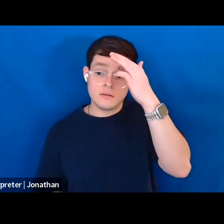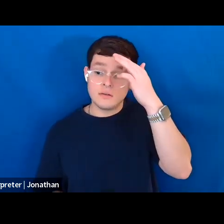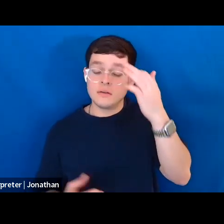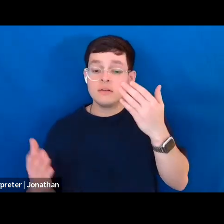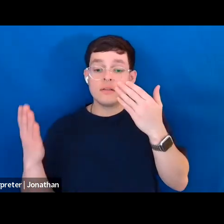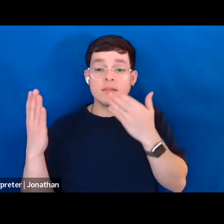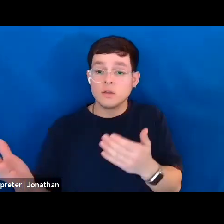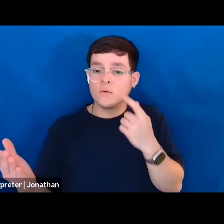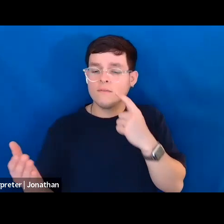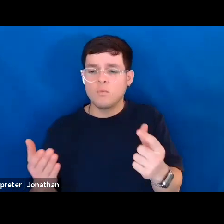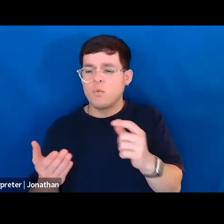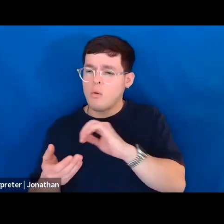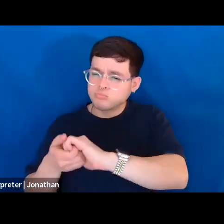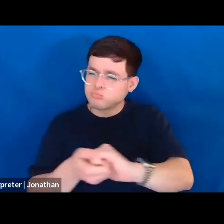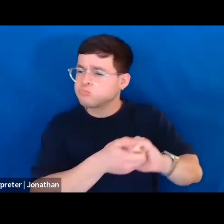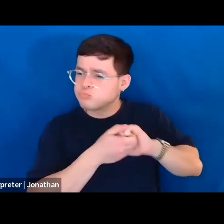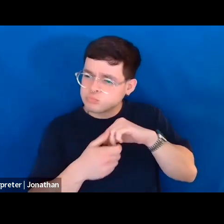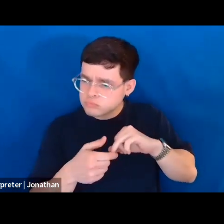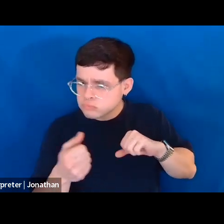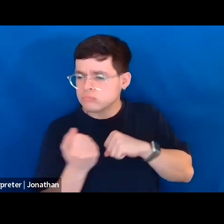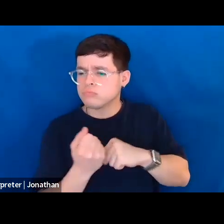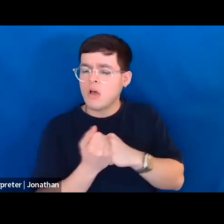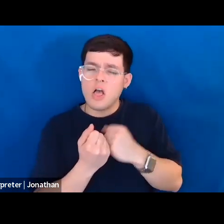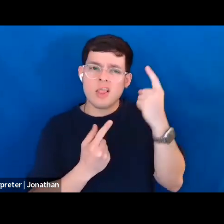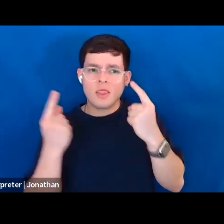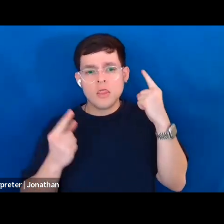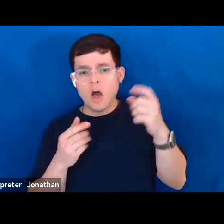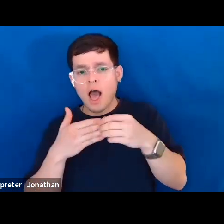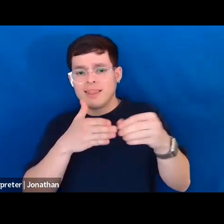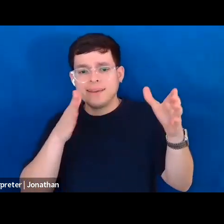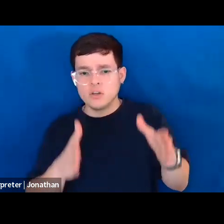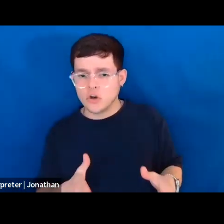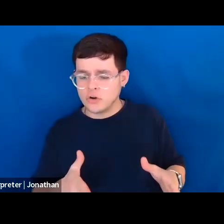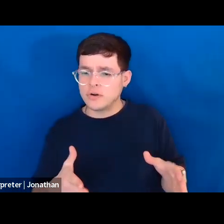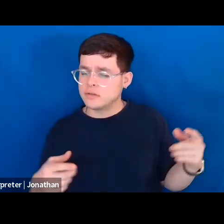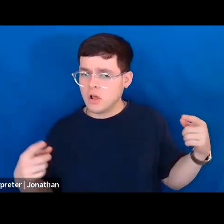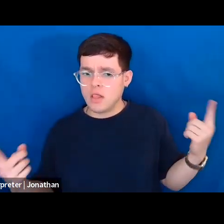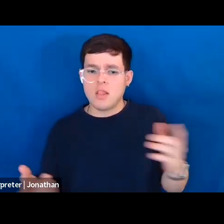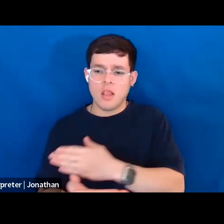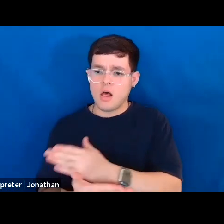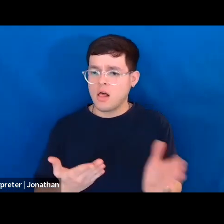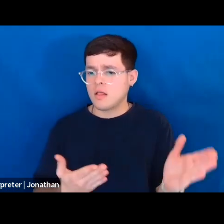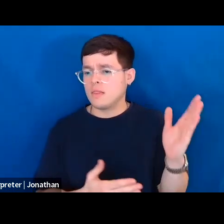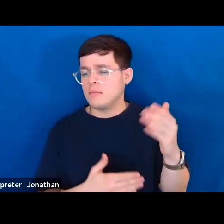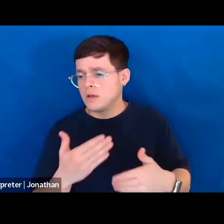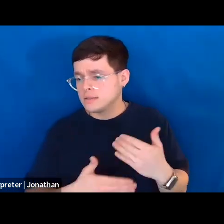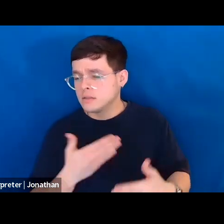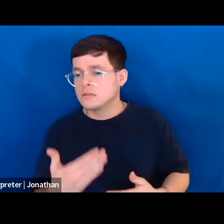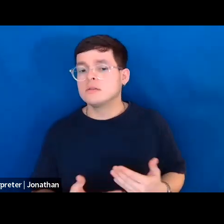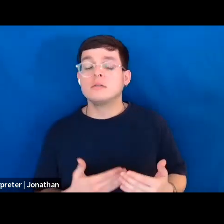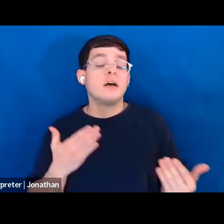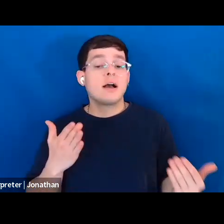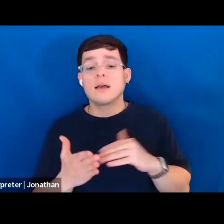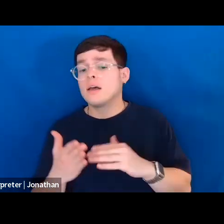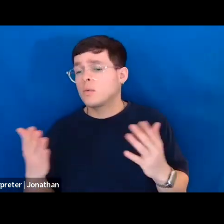comrades and being thought leaders along this process. Again, we want to